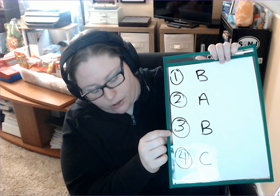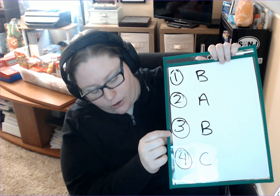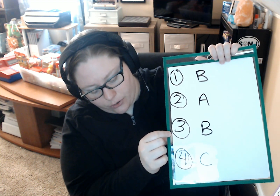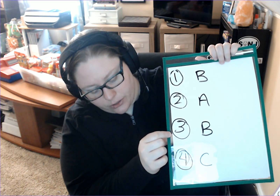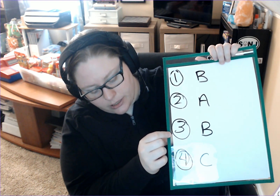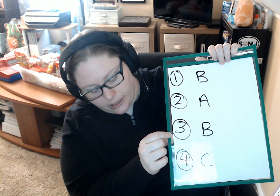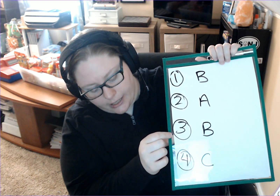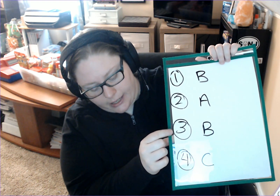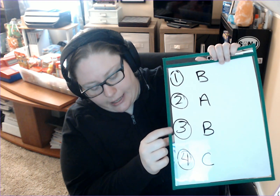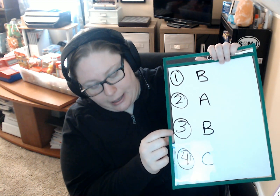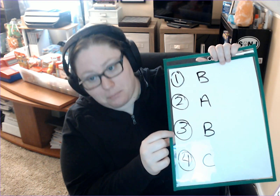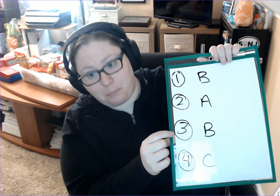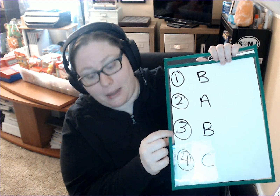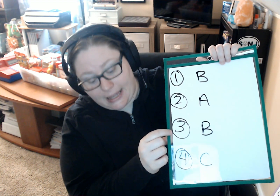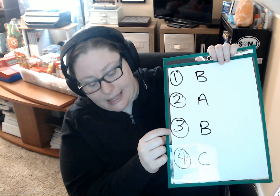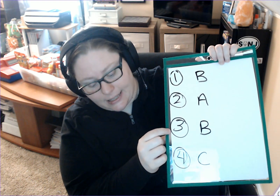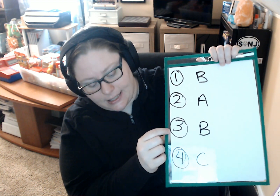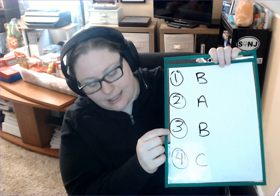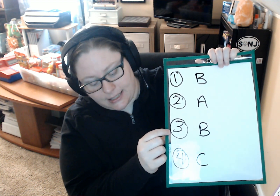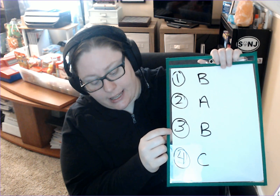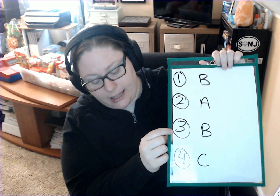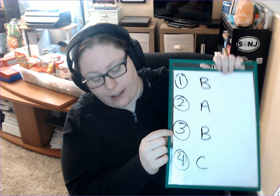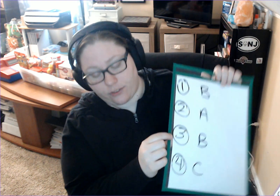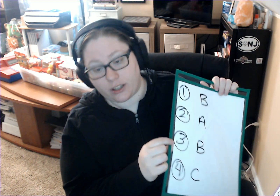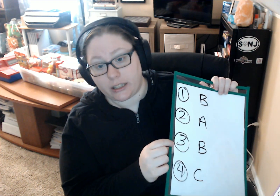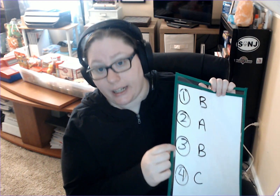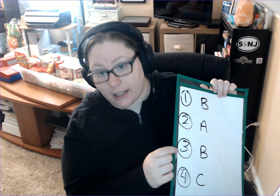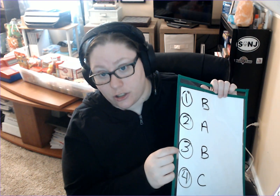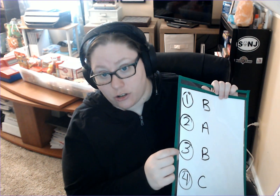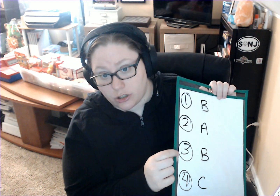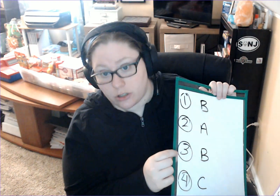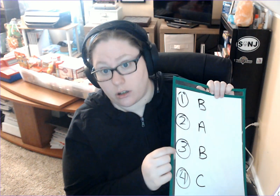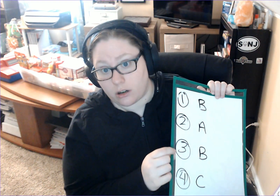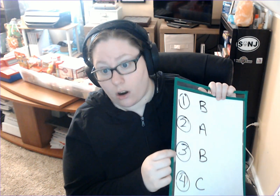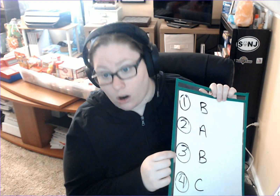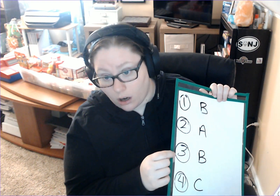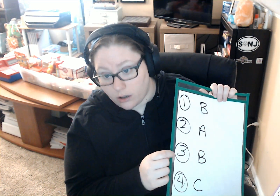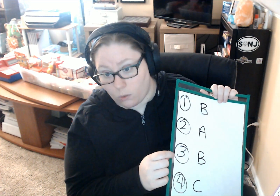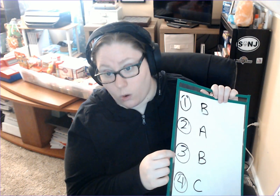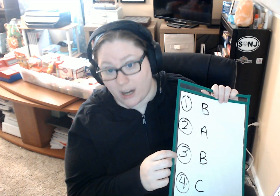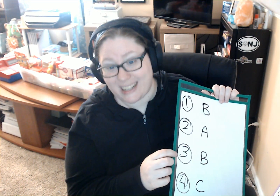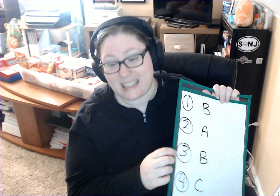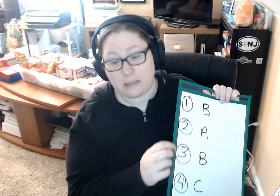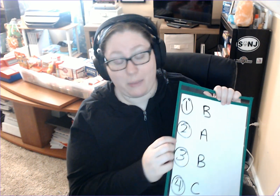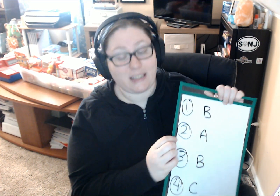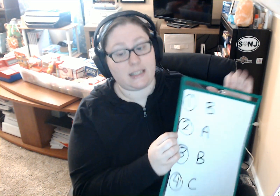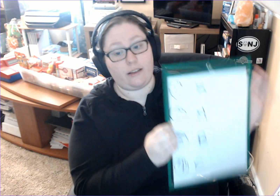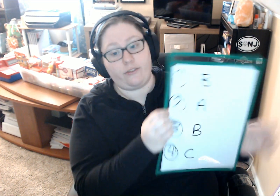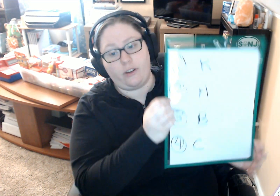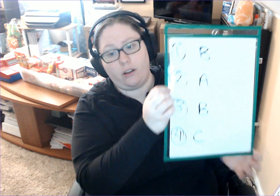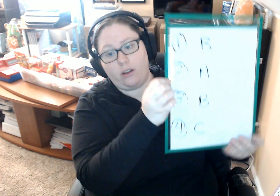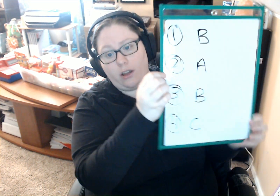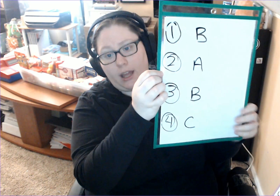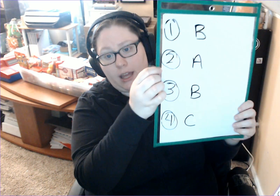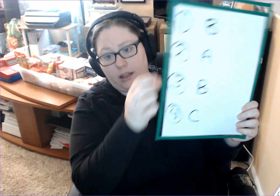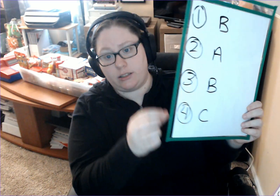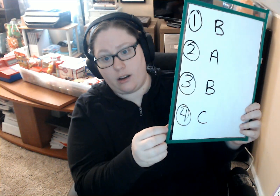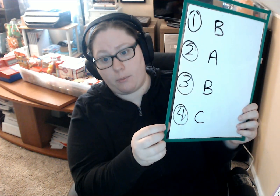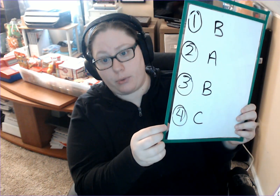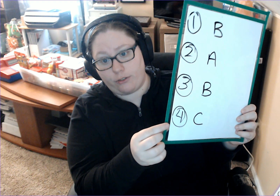clothes? B, to see if the cleaning instructions are hard or expensive. And number